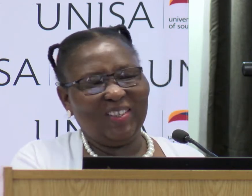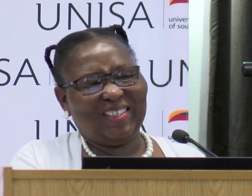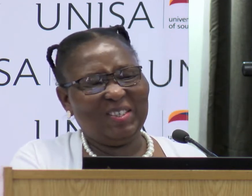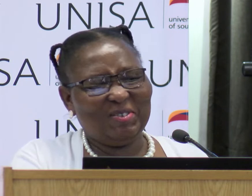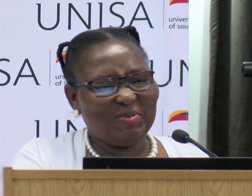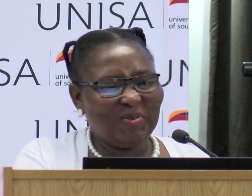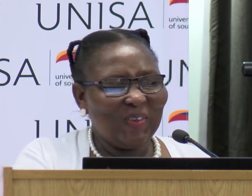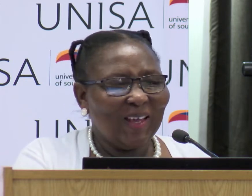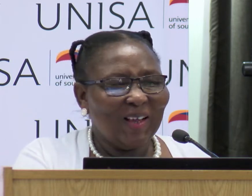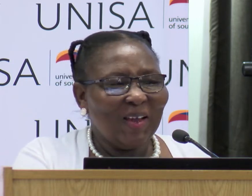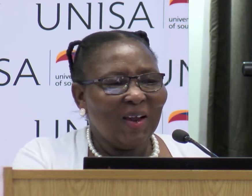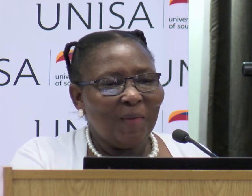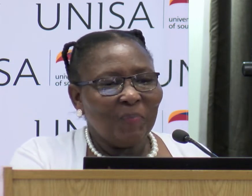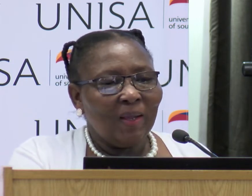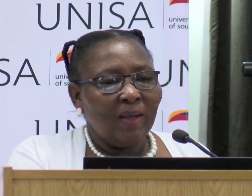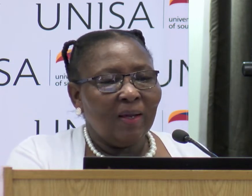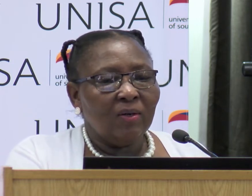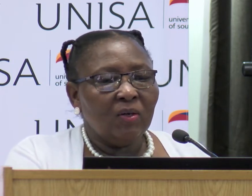Oh, continue.